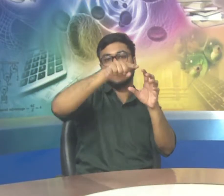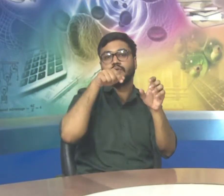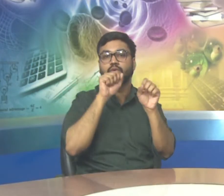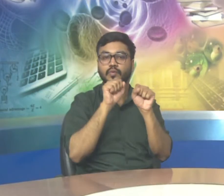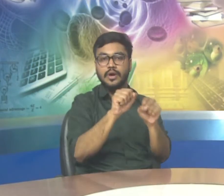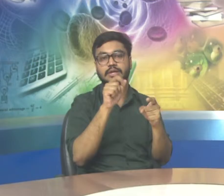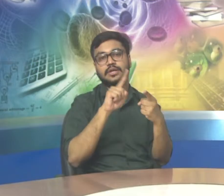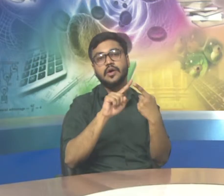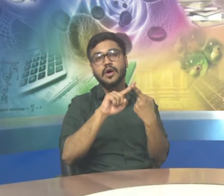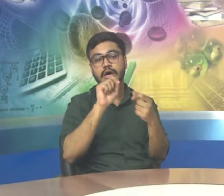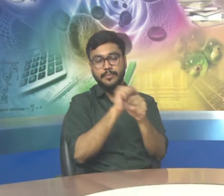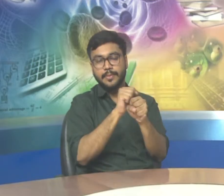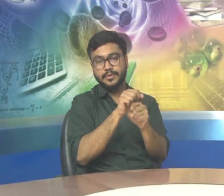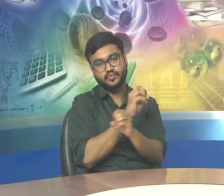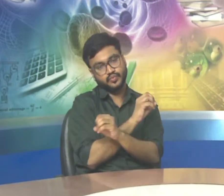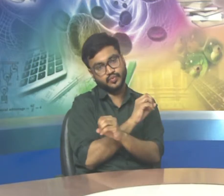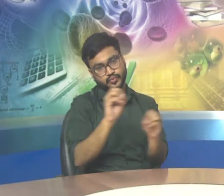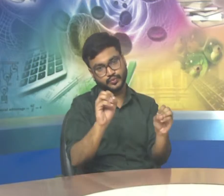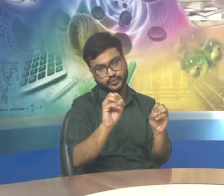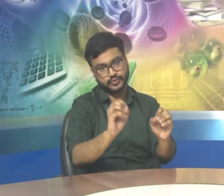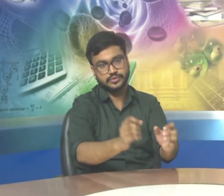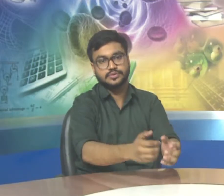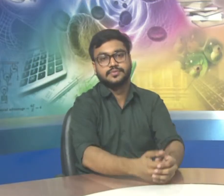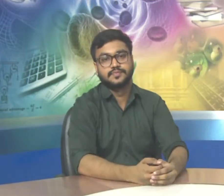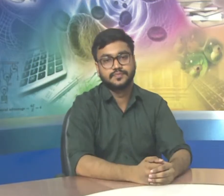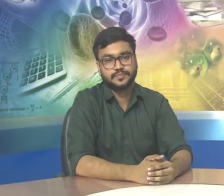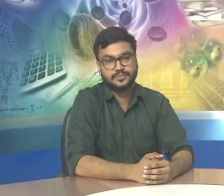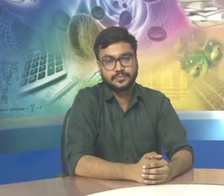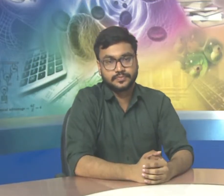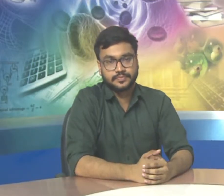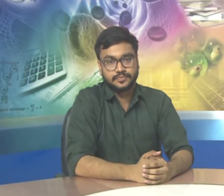direction. So there is also no work.